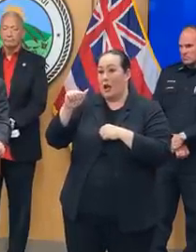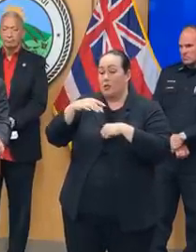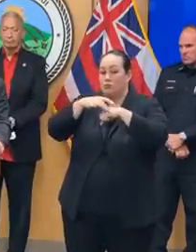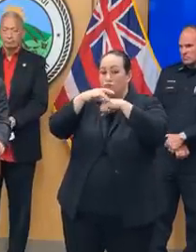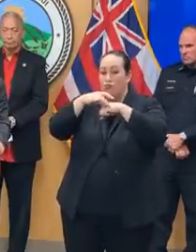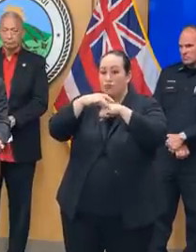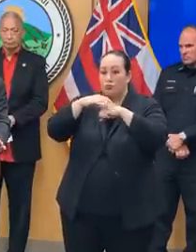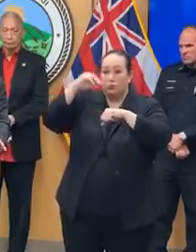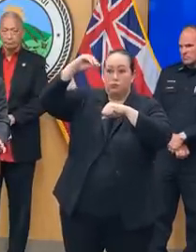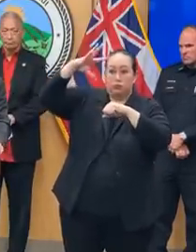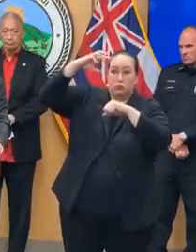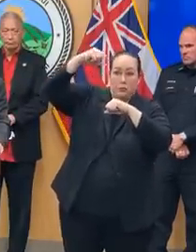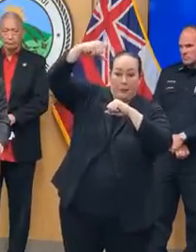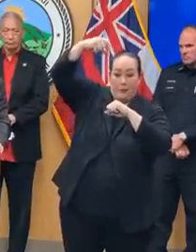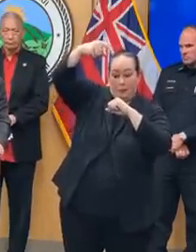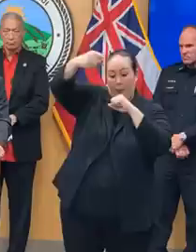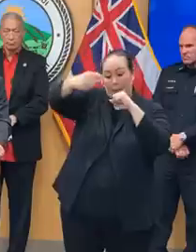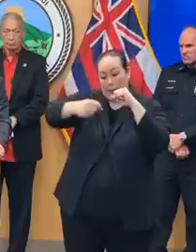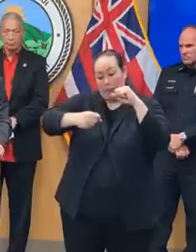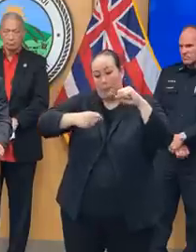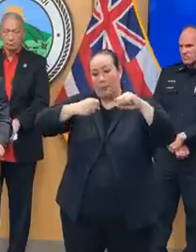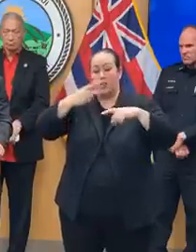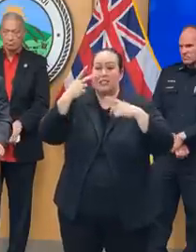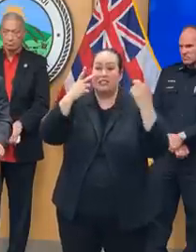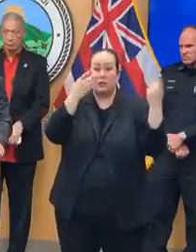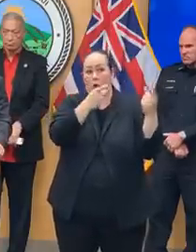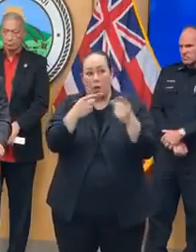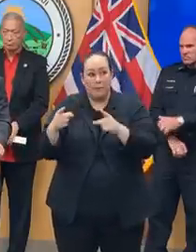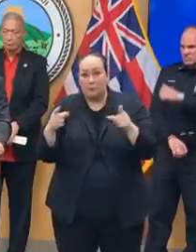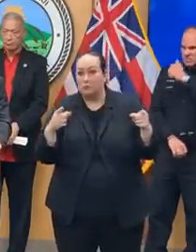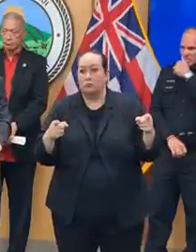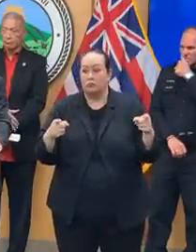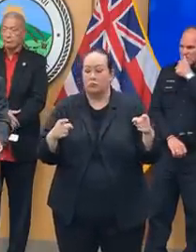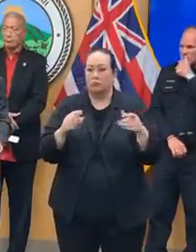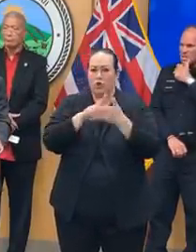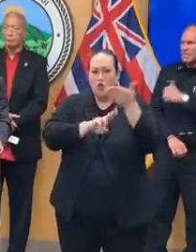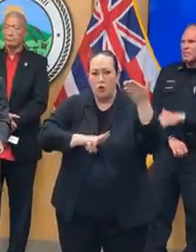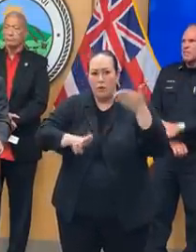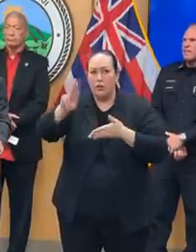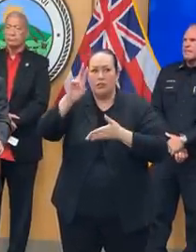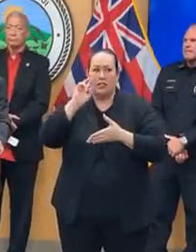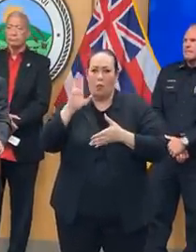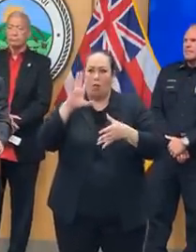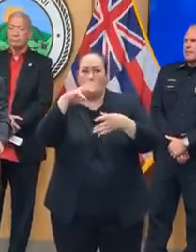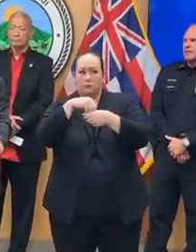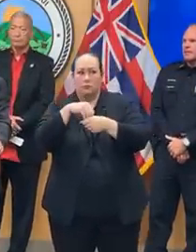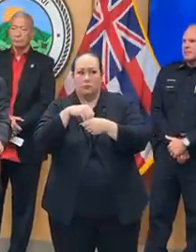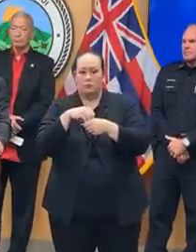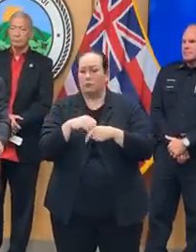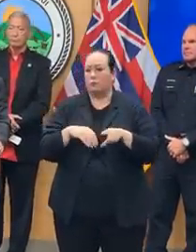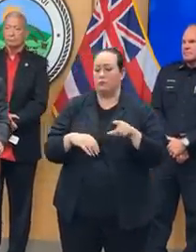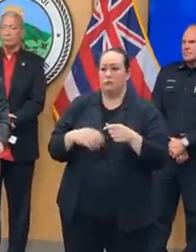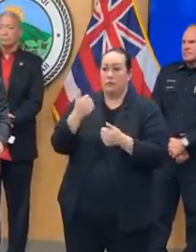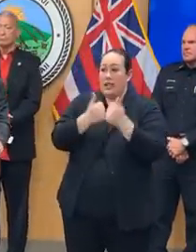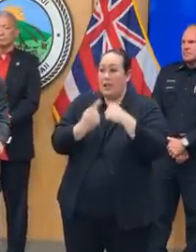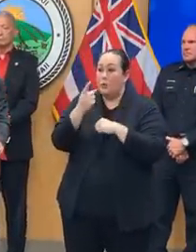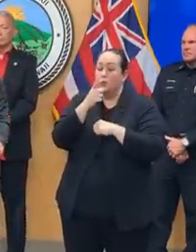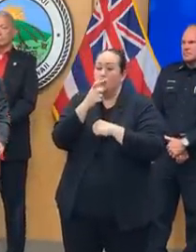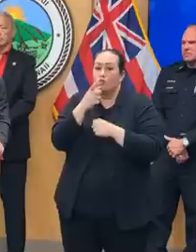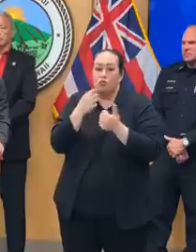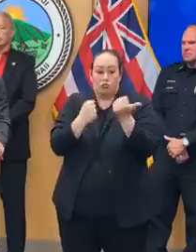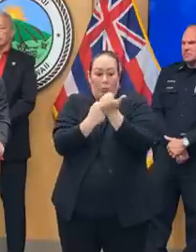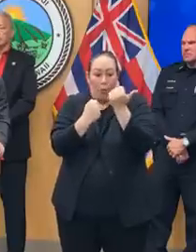meteorologic incidents across the globe. We also will have a lot of university input. We won't turn away anyone who wants to be supportive